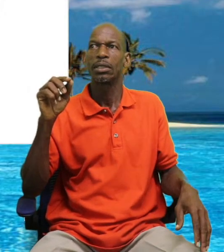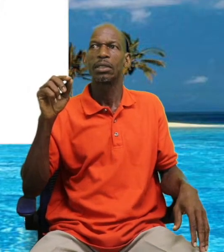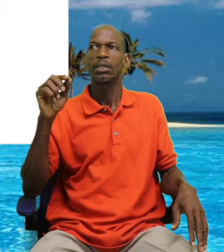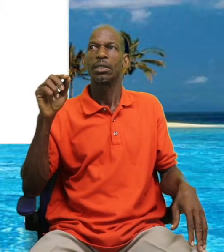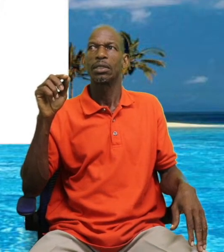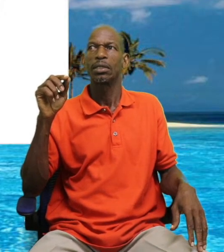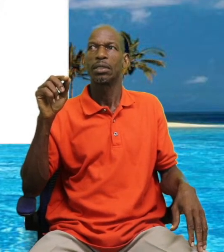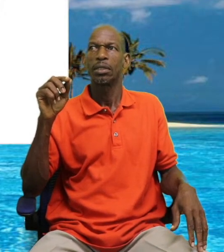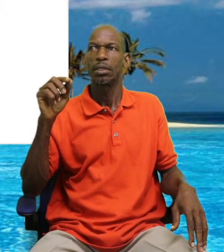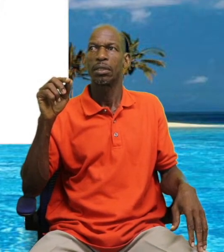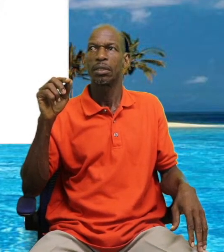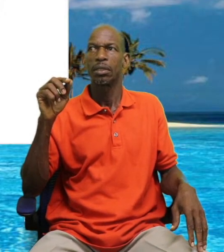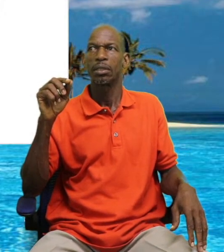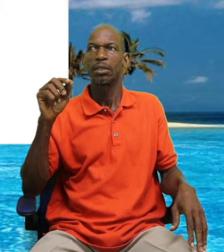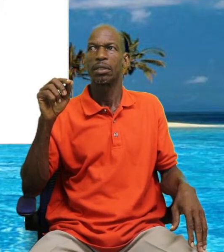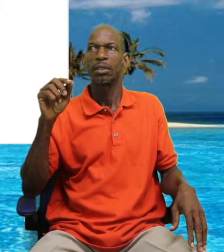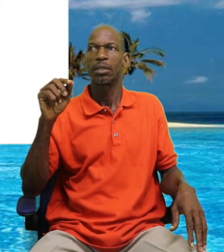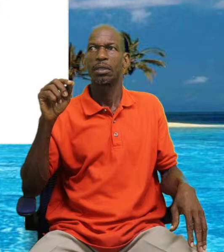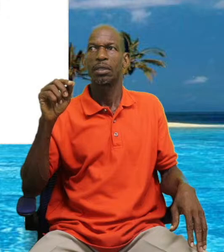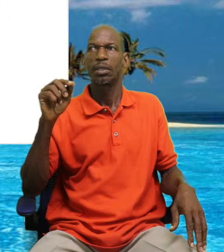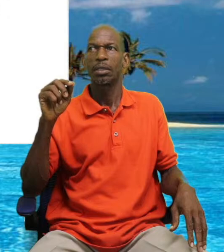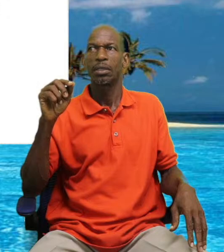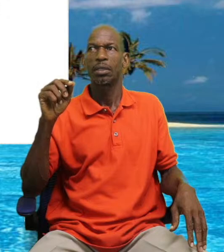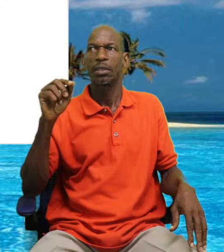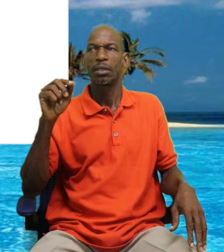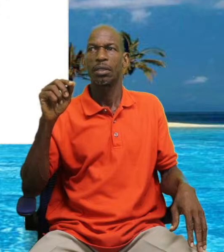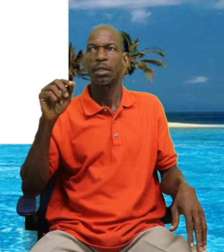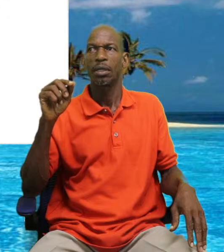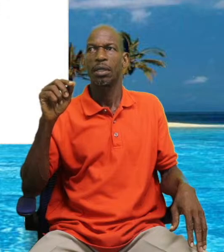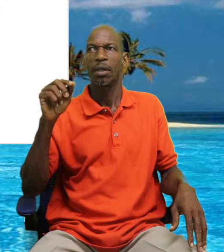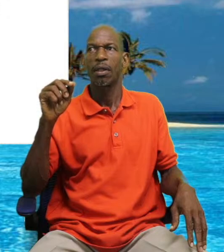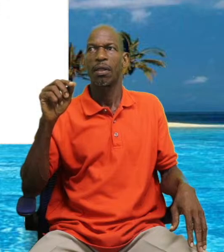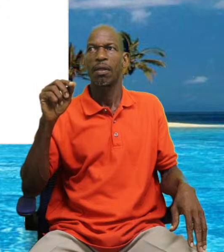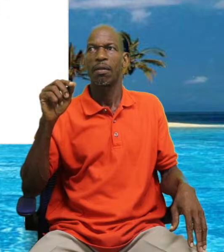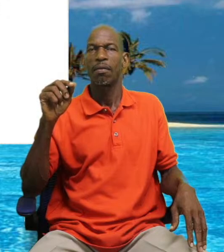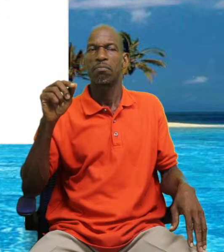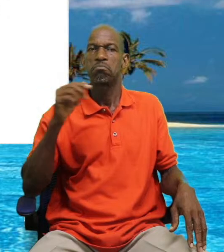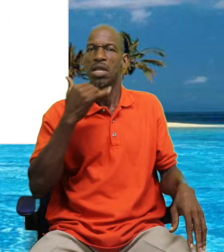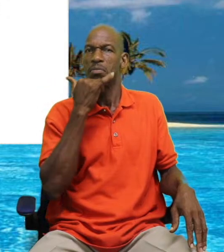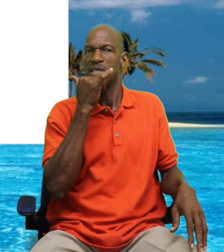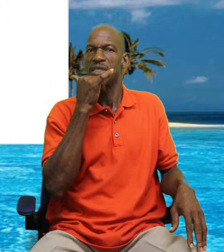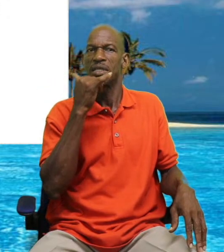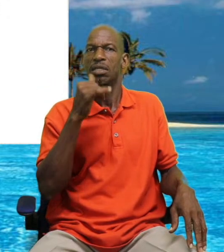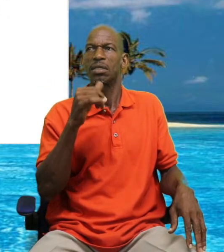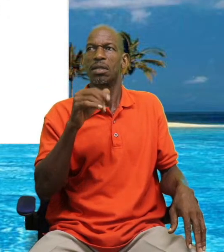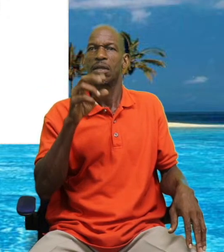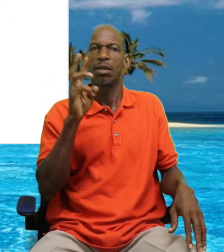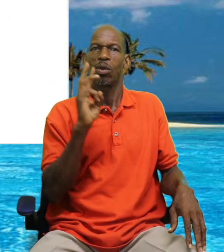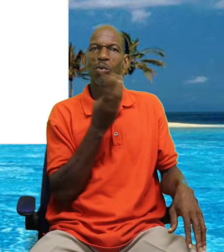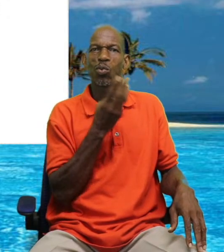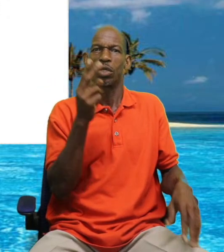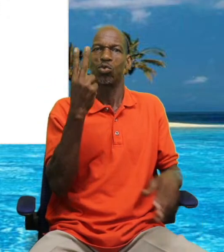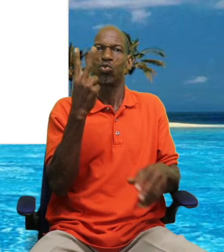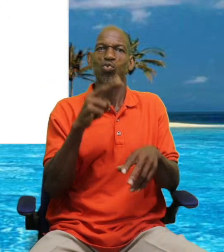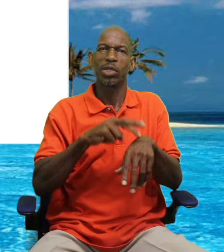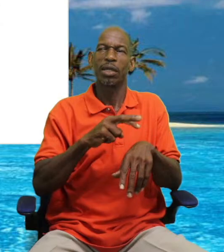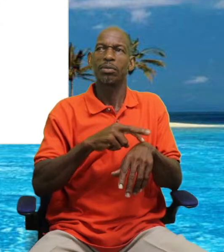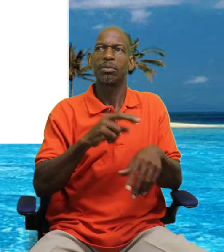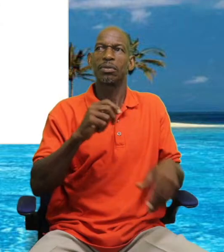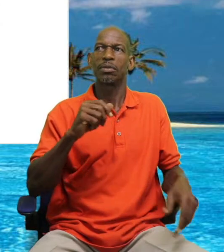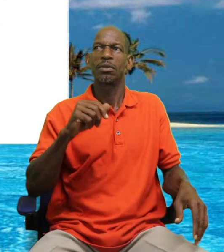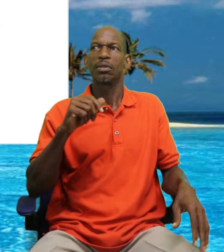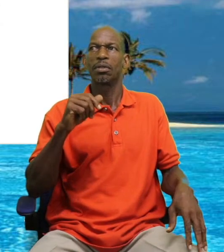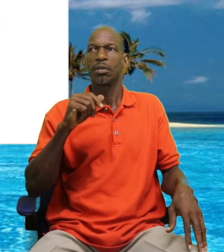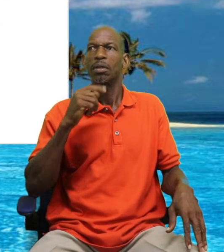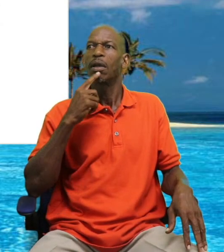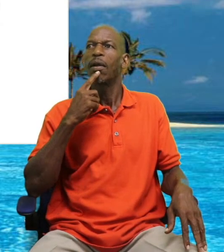I missed out one. So I'm just gonna write it. And after it's supposed to